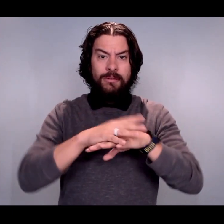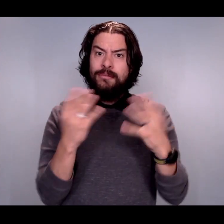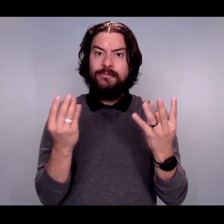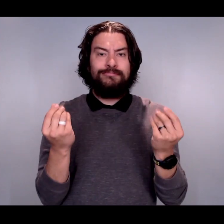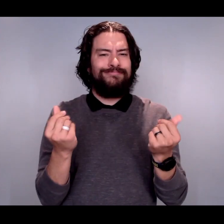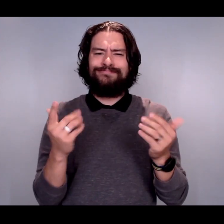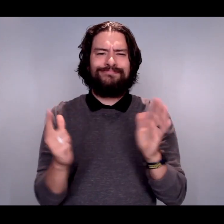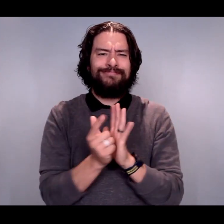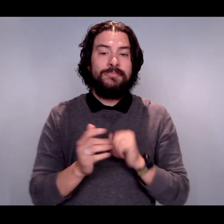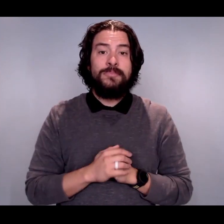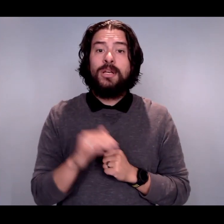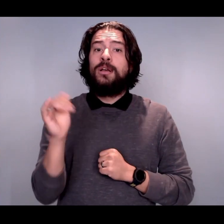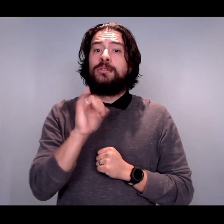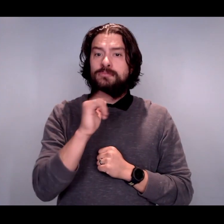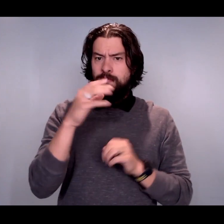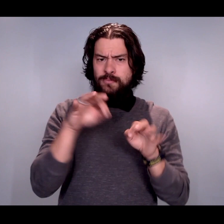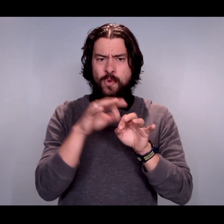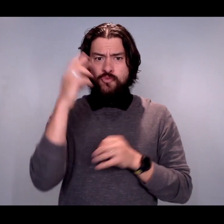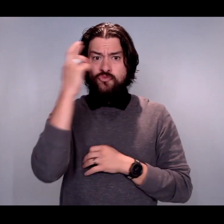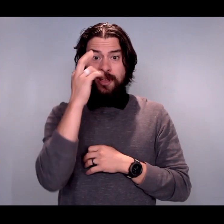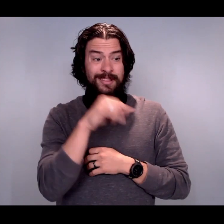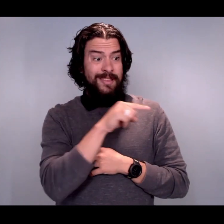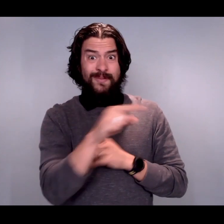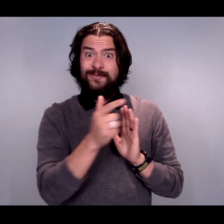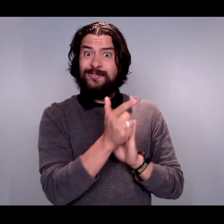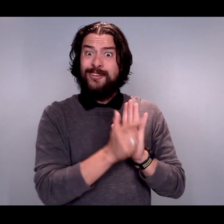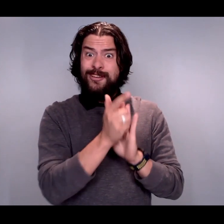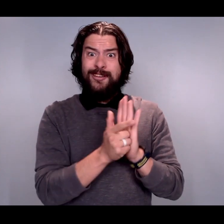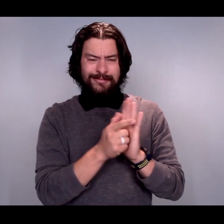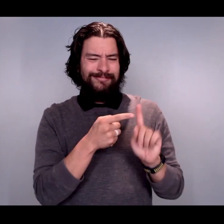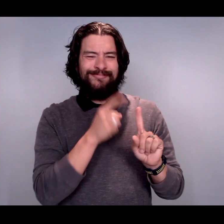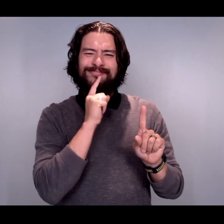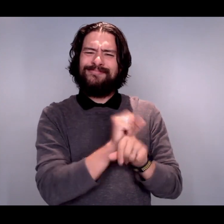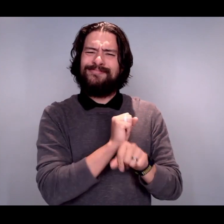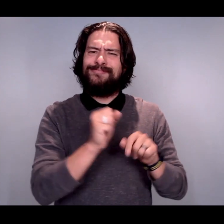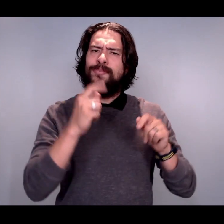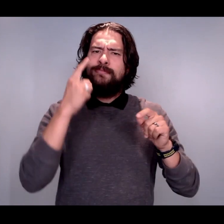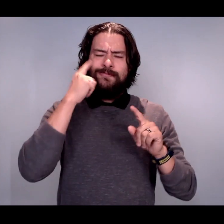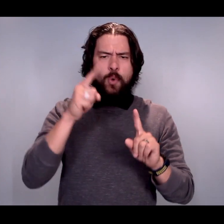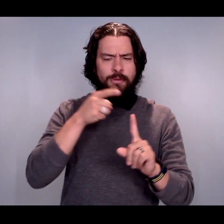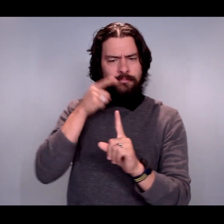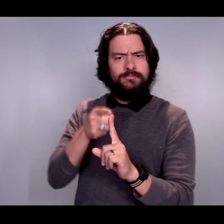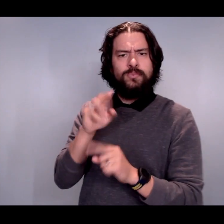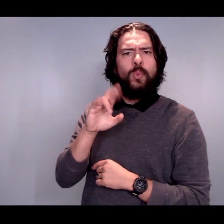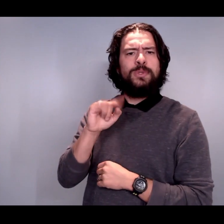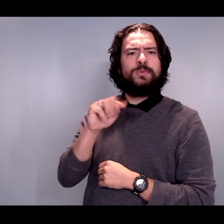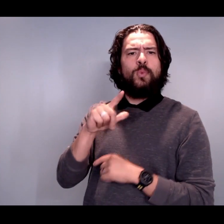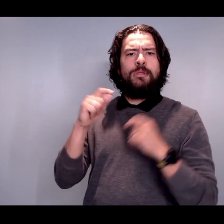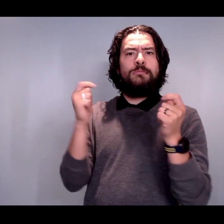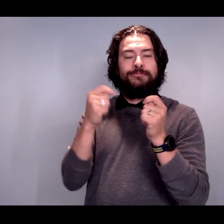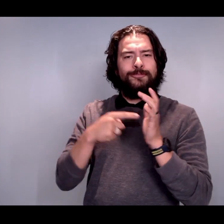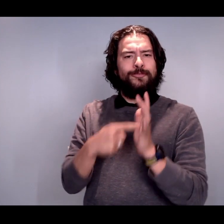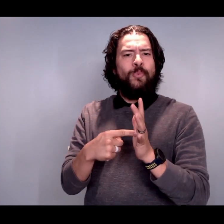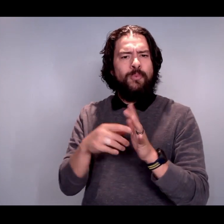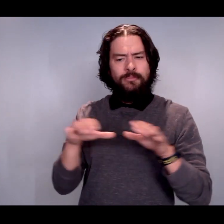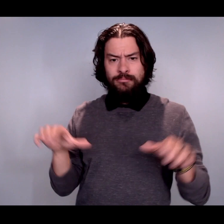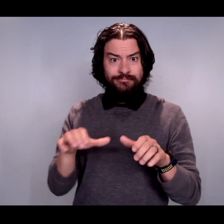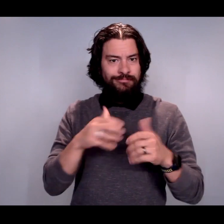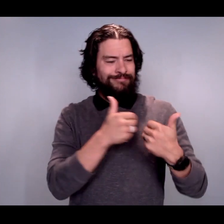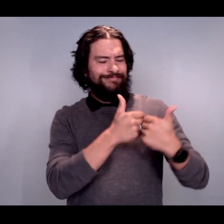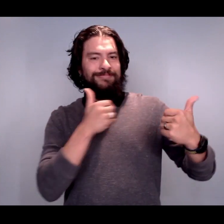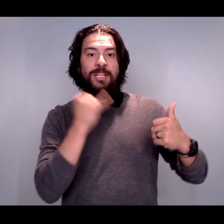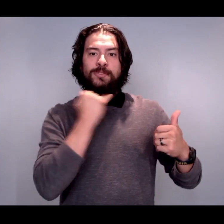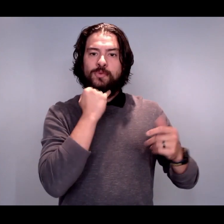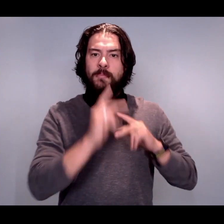wisdom? Okay, so it's important to realize that many of these laws are ancient ritual symbols that set Israel apart, that